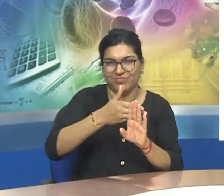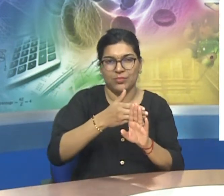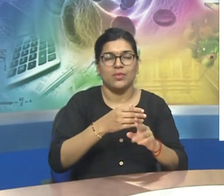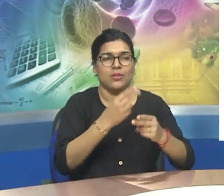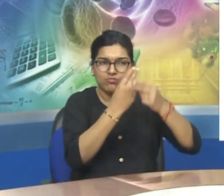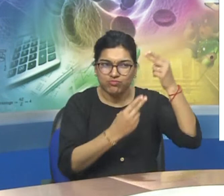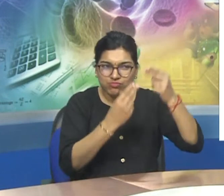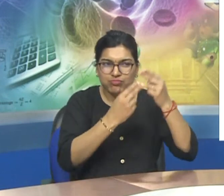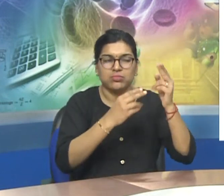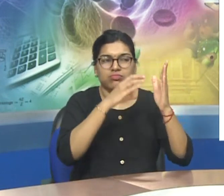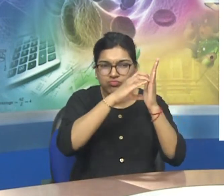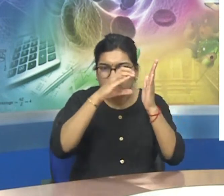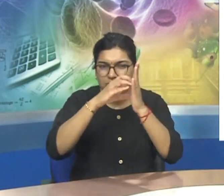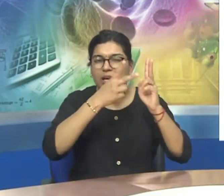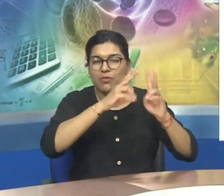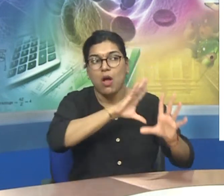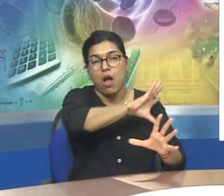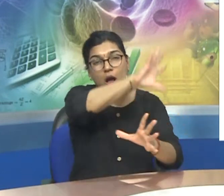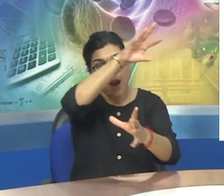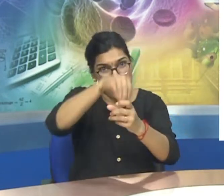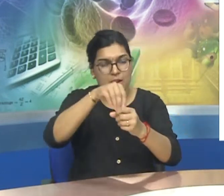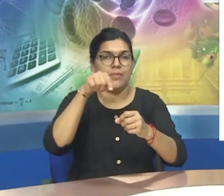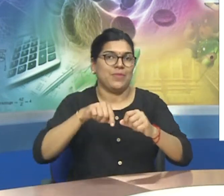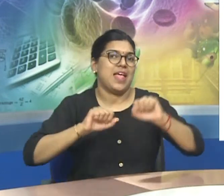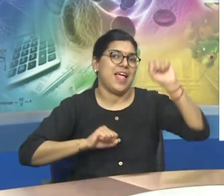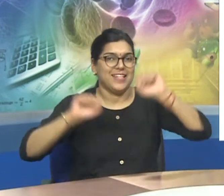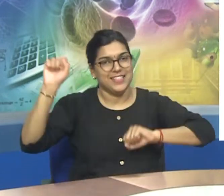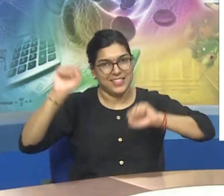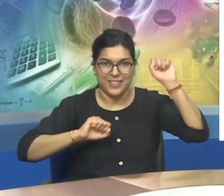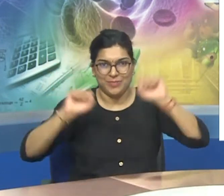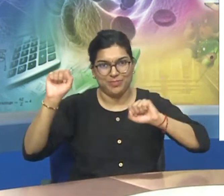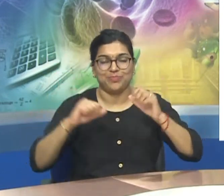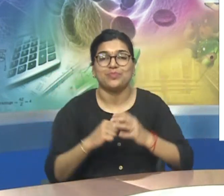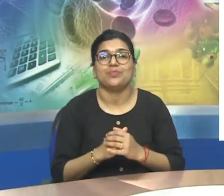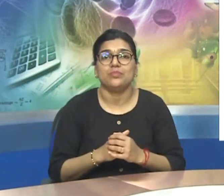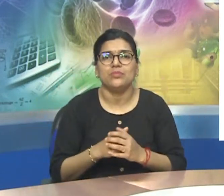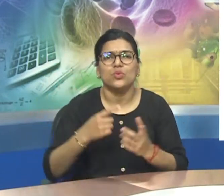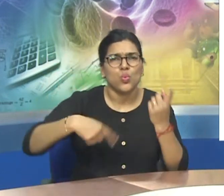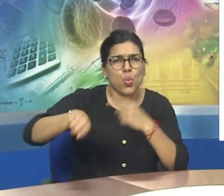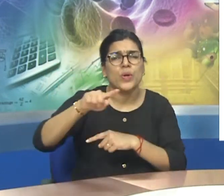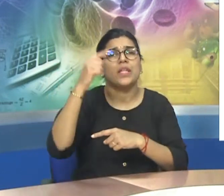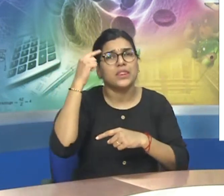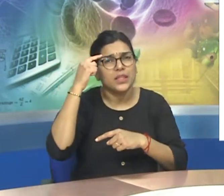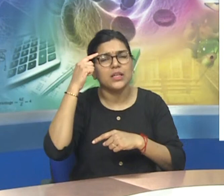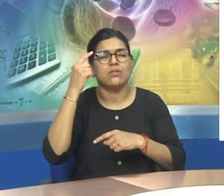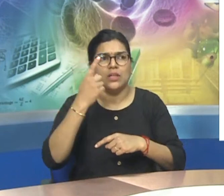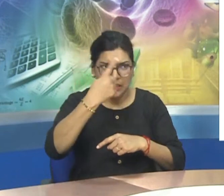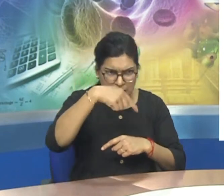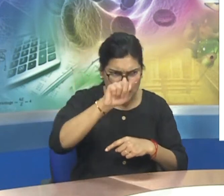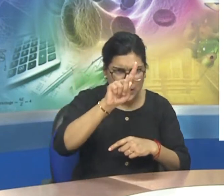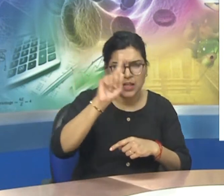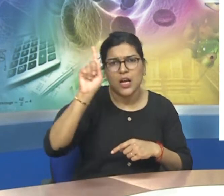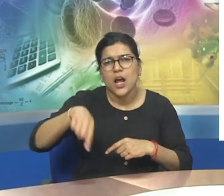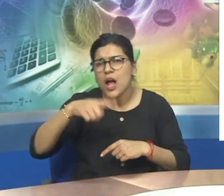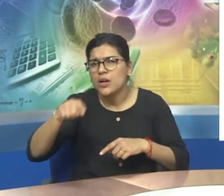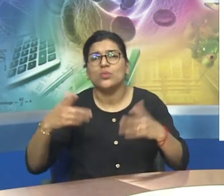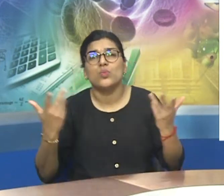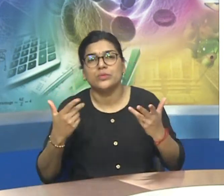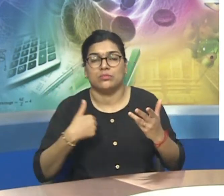Now, so far we have understood the paragraph. Now this is the time for exercise. You have to choose